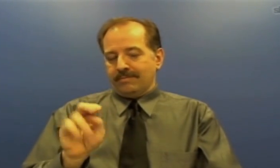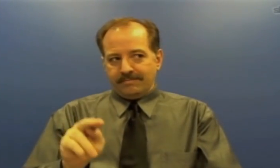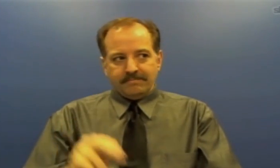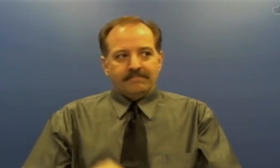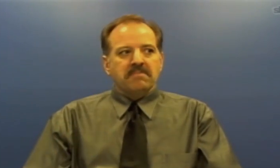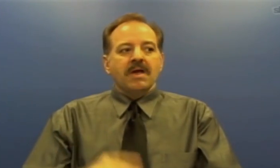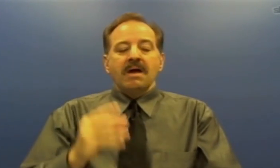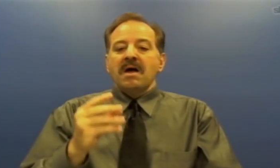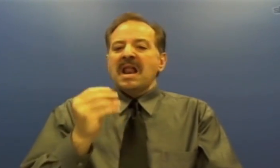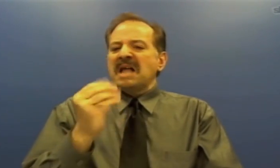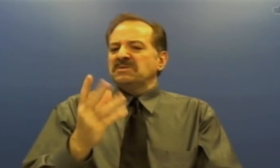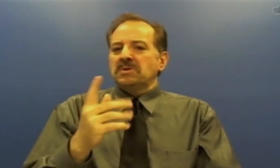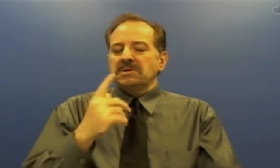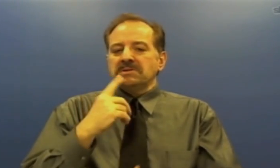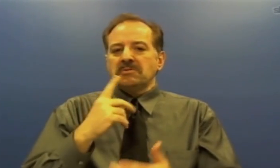I'm Richard Laurion,